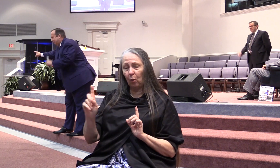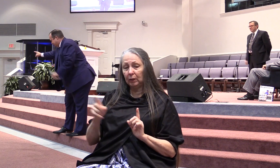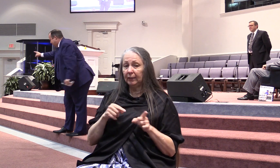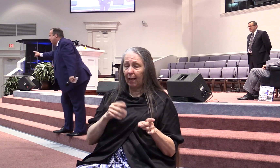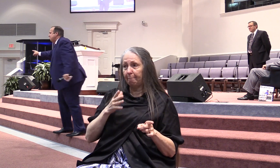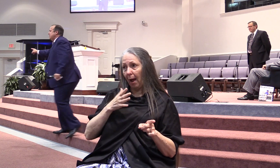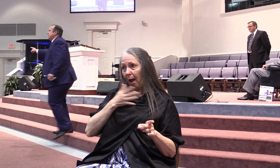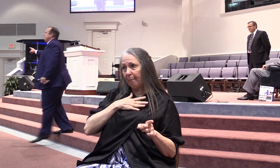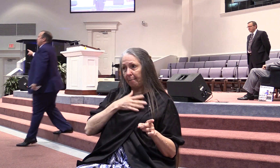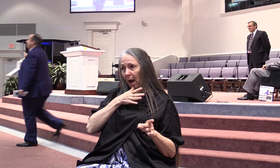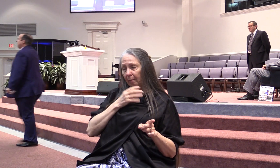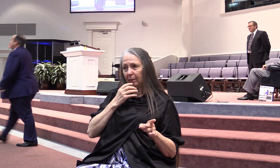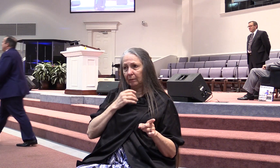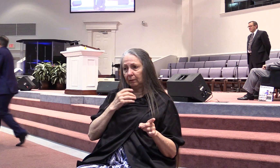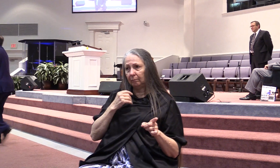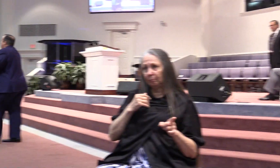mama.